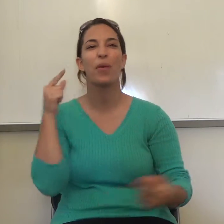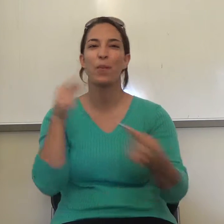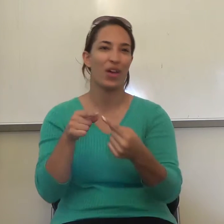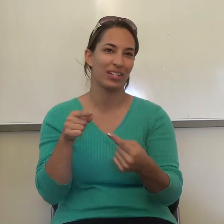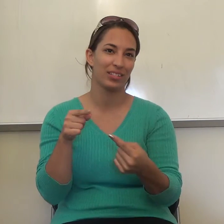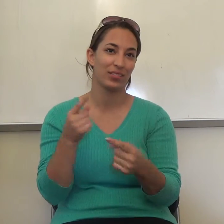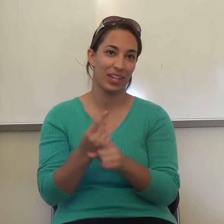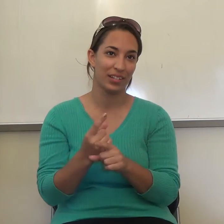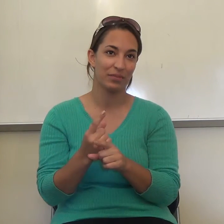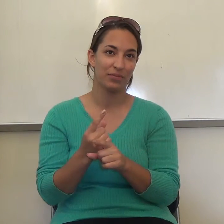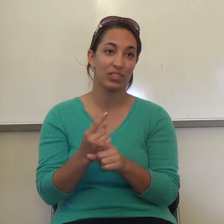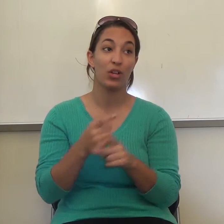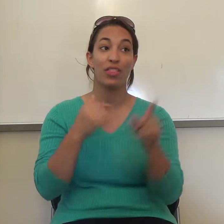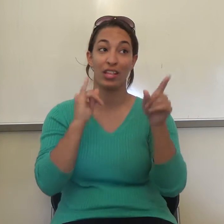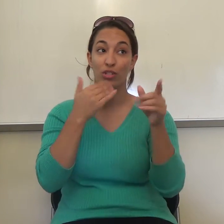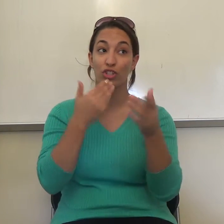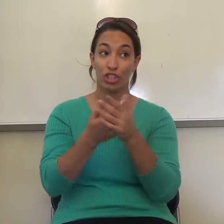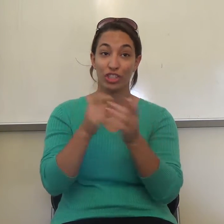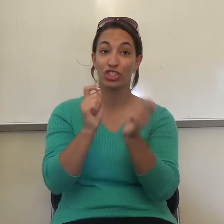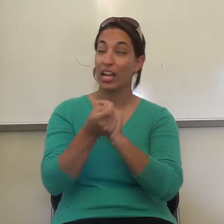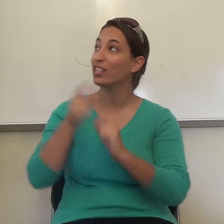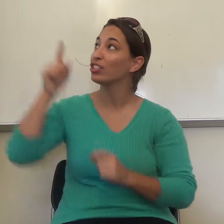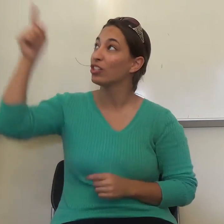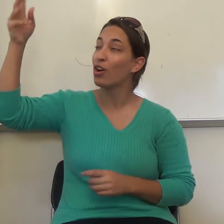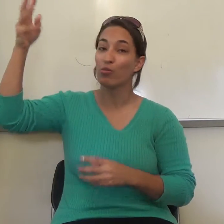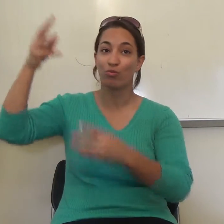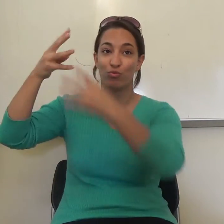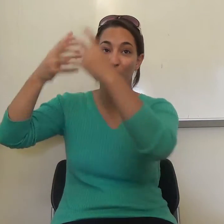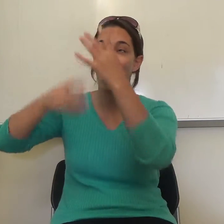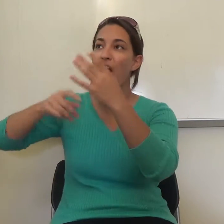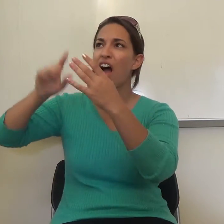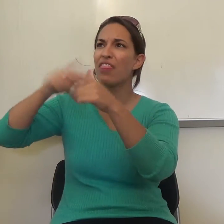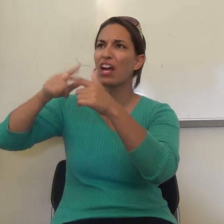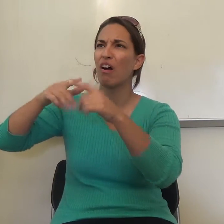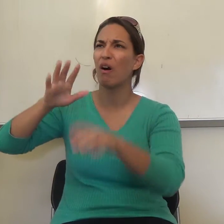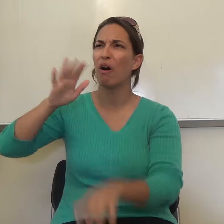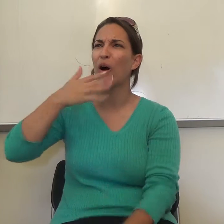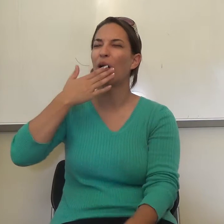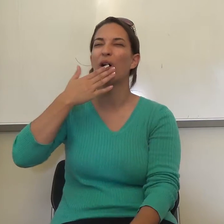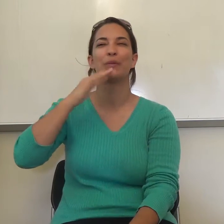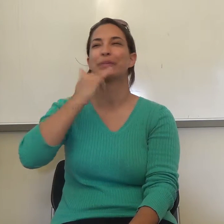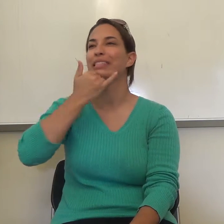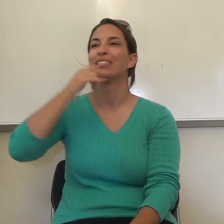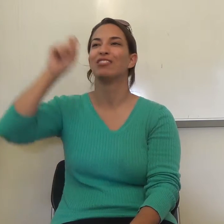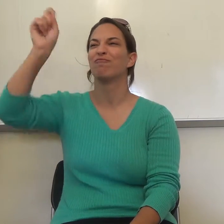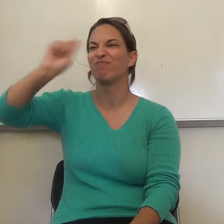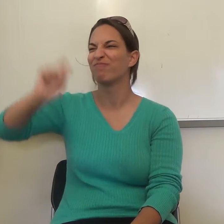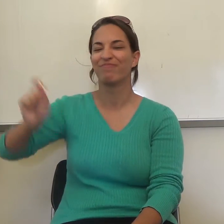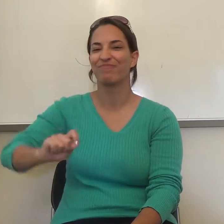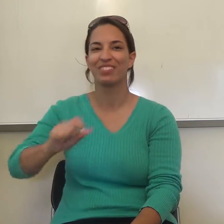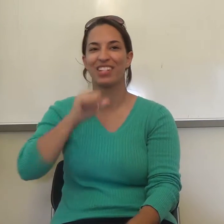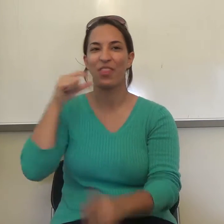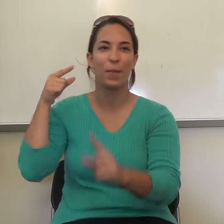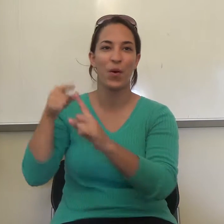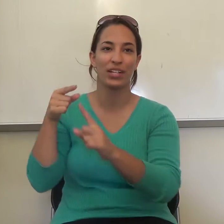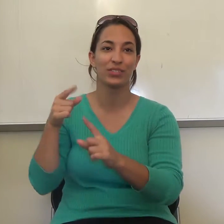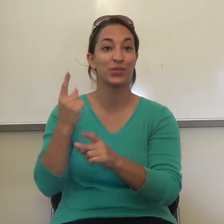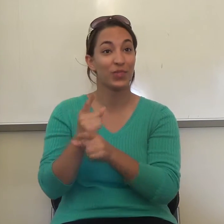good change, was to cross all those cities out. Because you could do that, but there's something else going